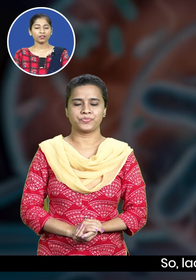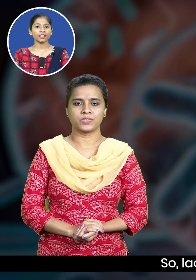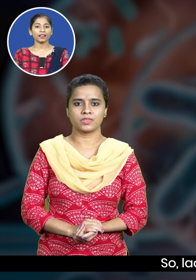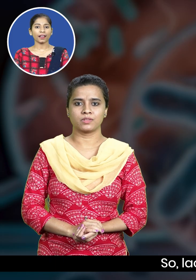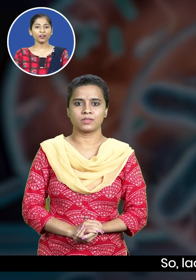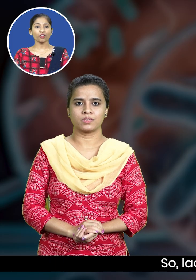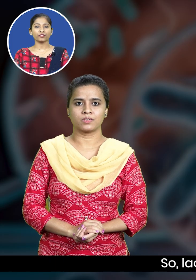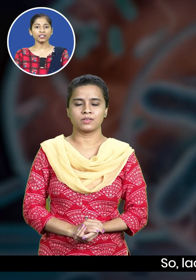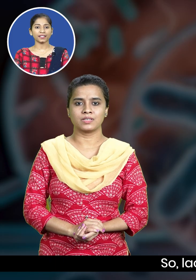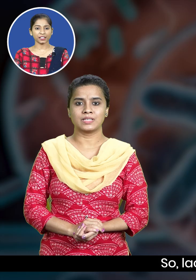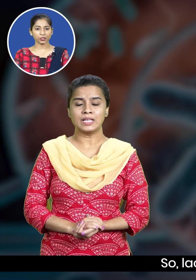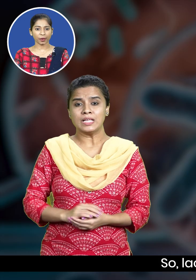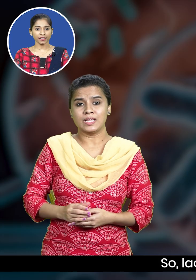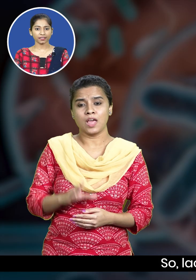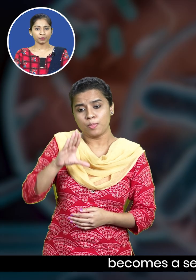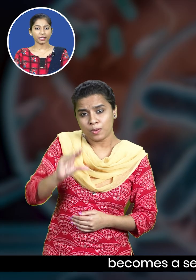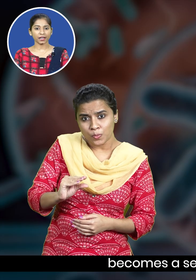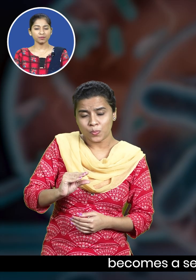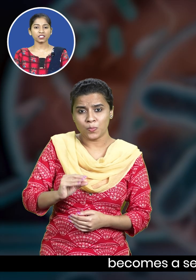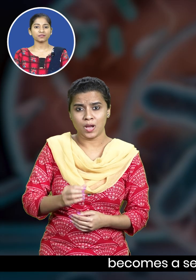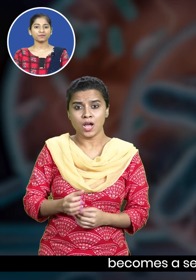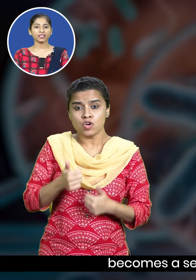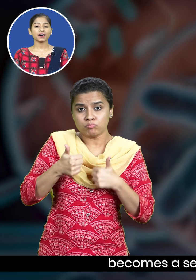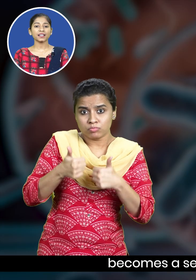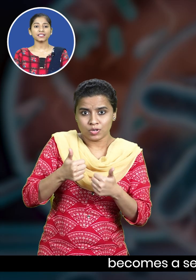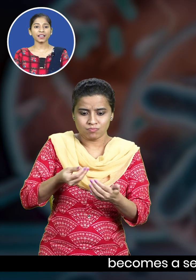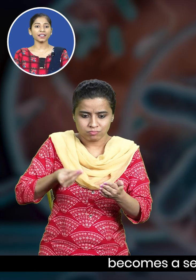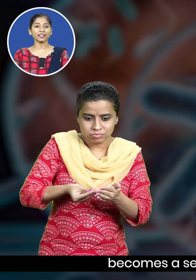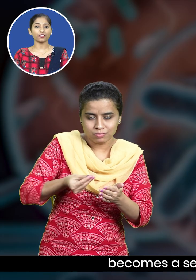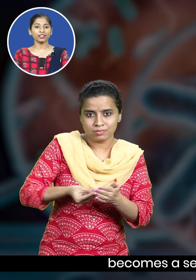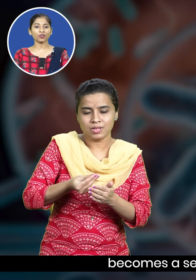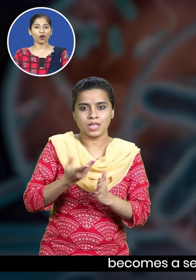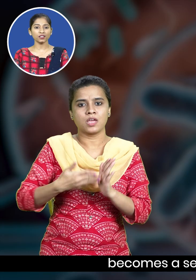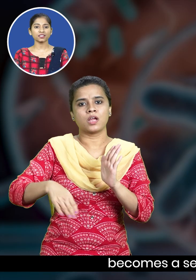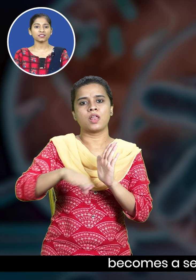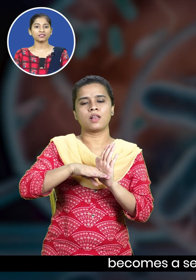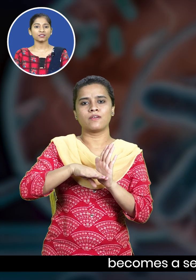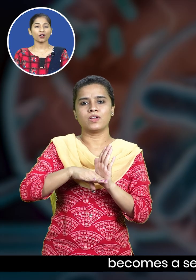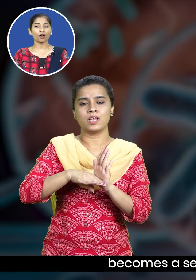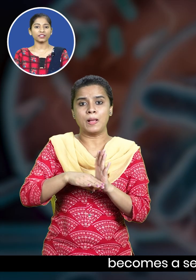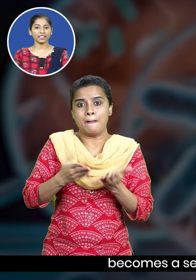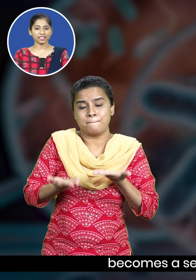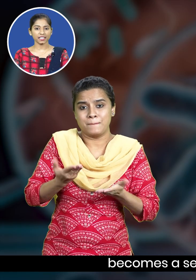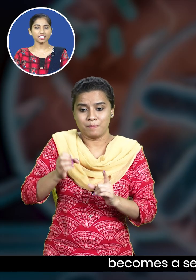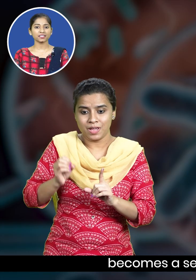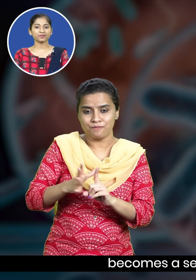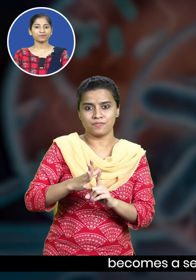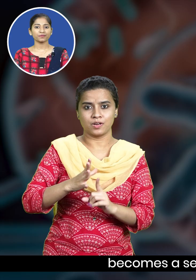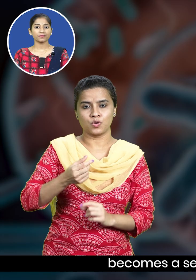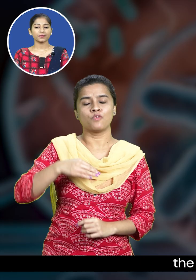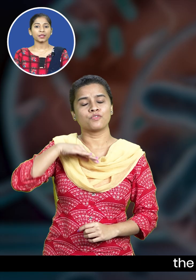So, lack of good nourishment becomes a second level cause of the